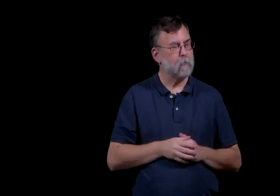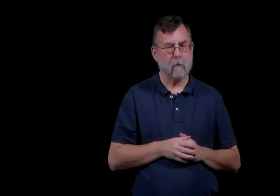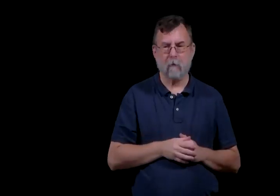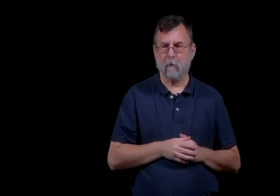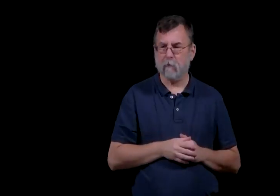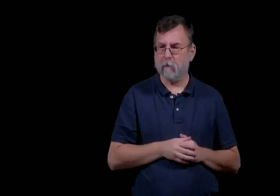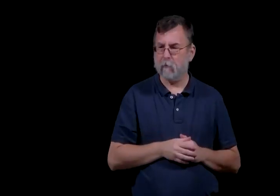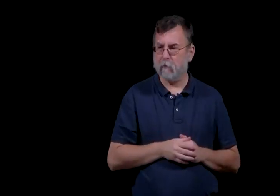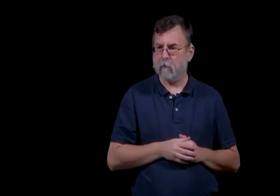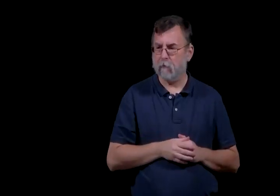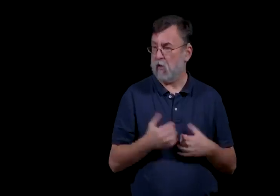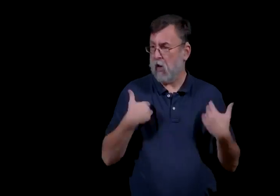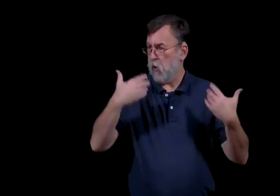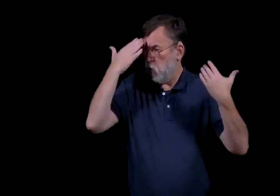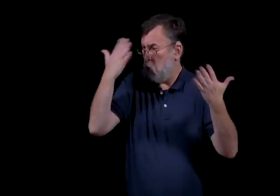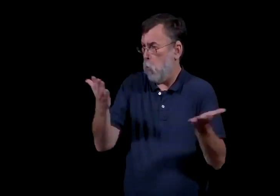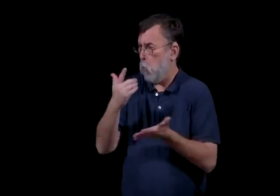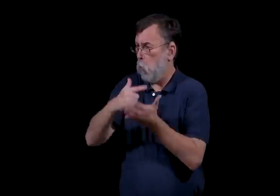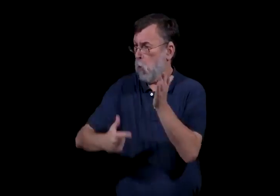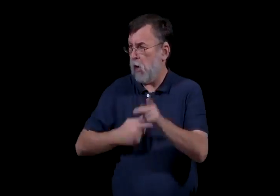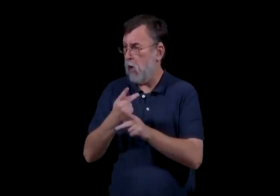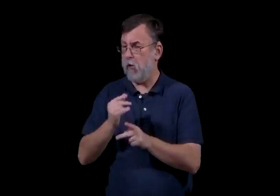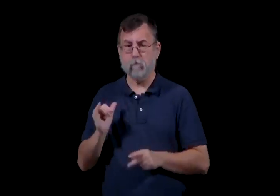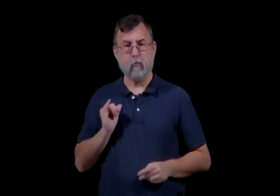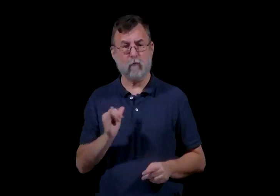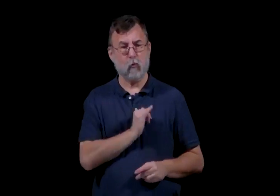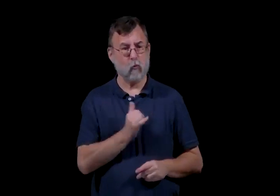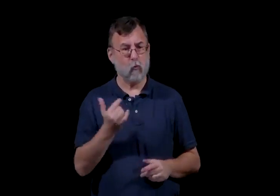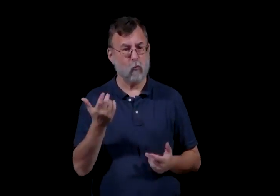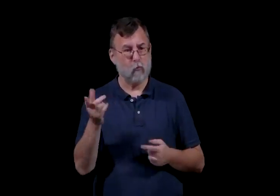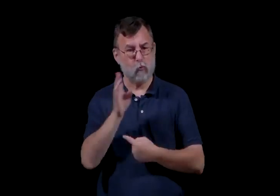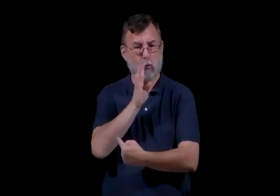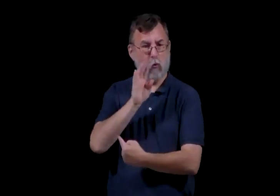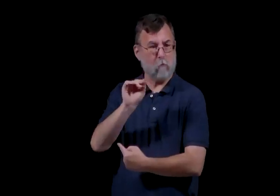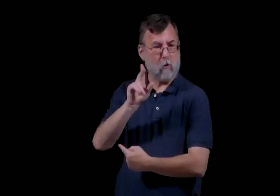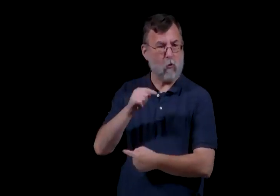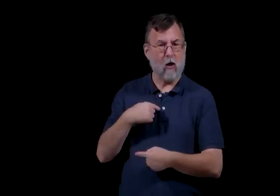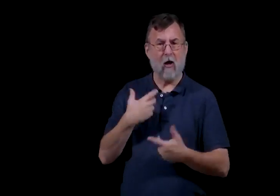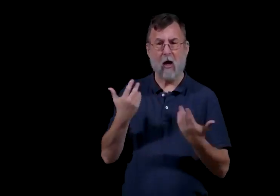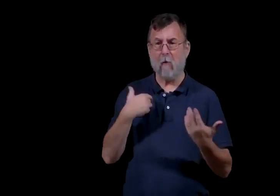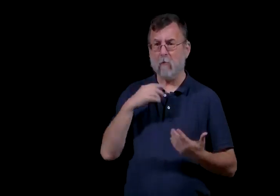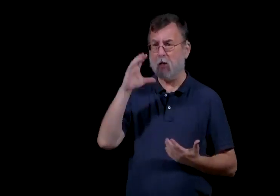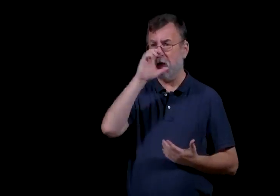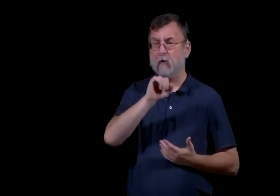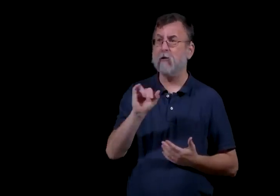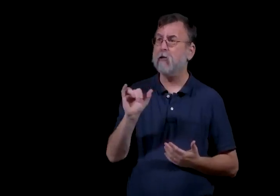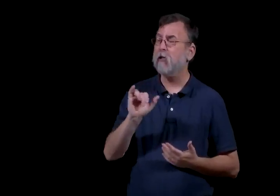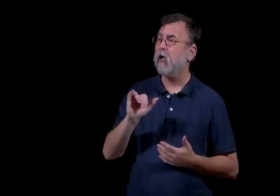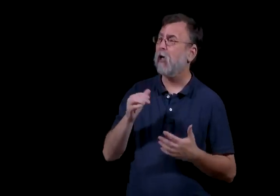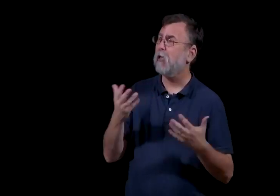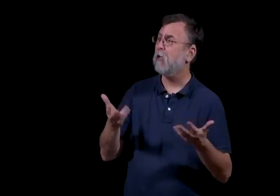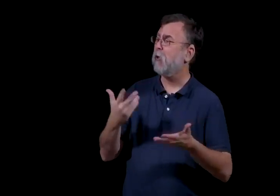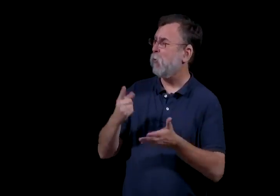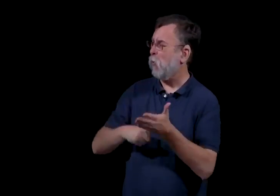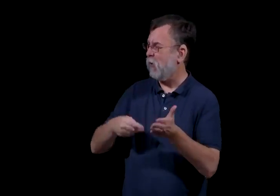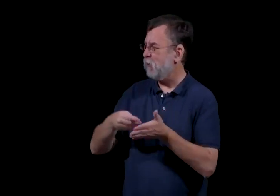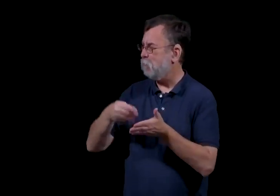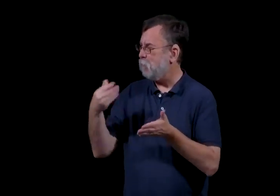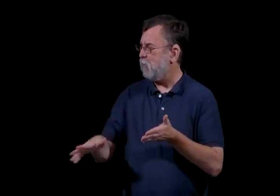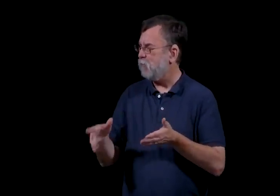So this is what she was doing. She was cleaning his feet. I'm not sure what kind of perfume she used, but I'm assuming it was